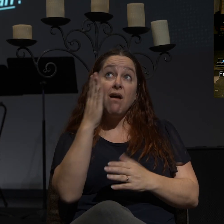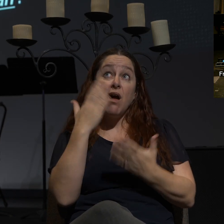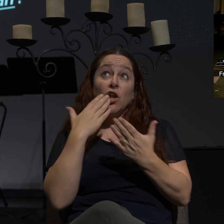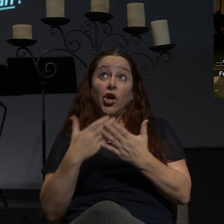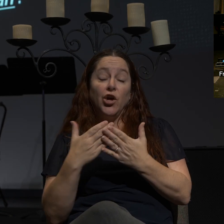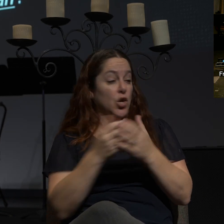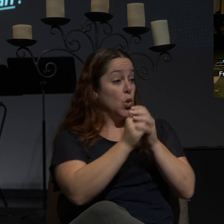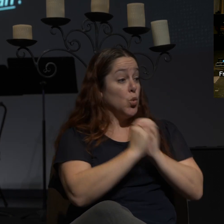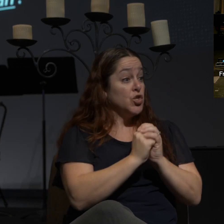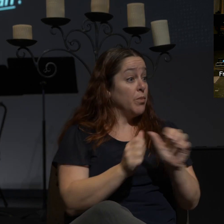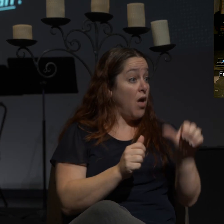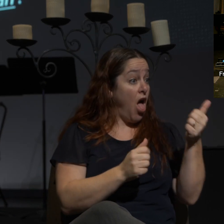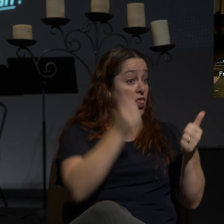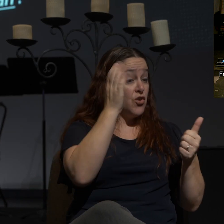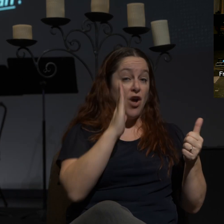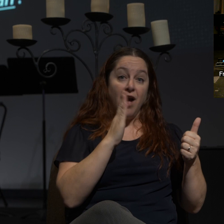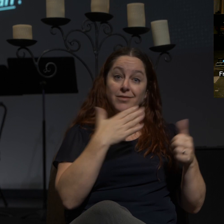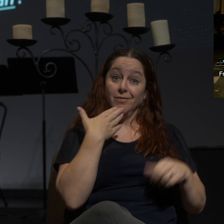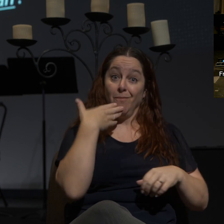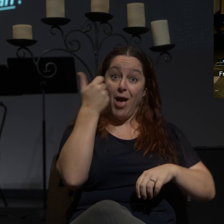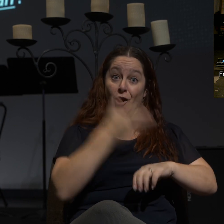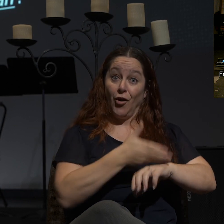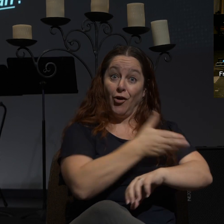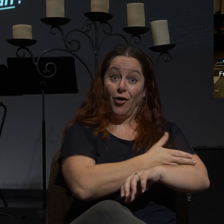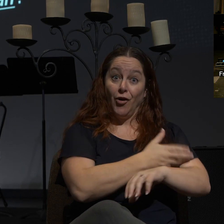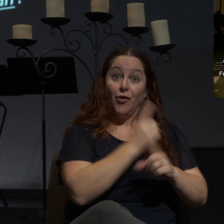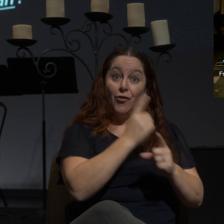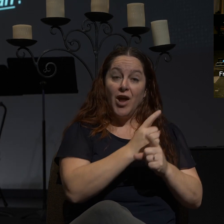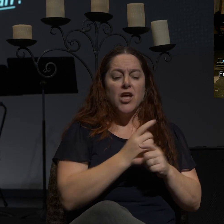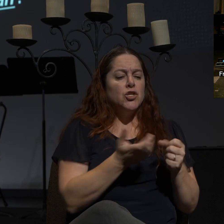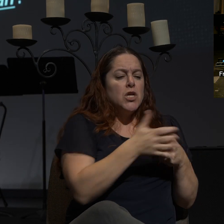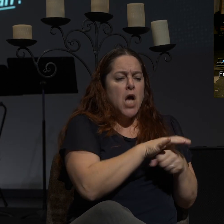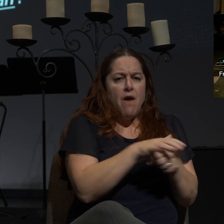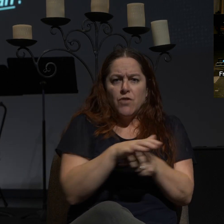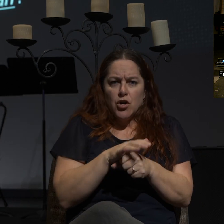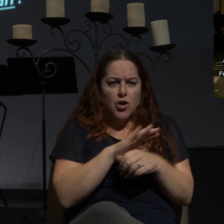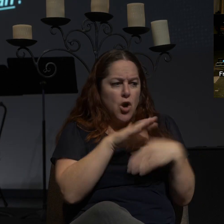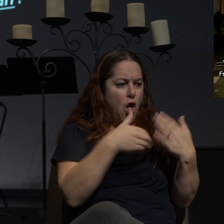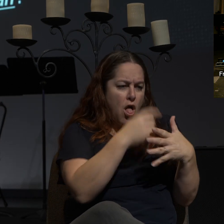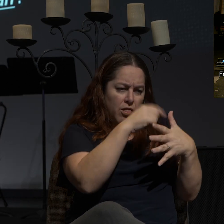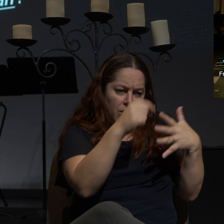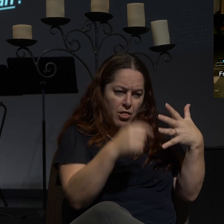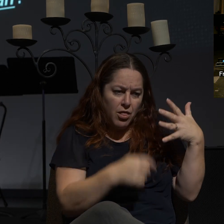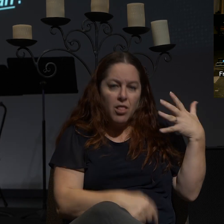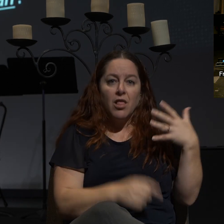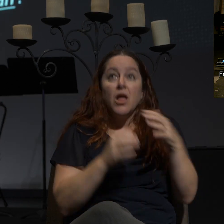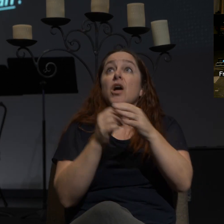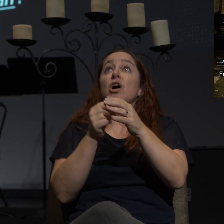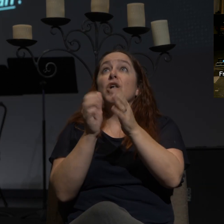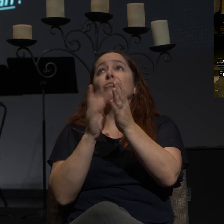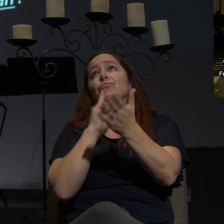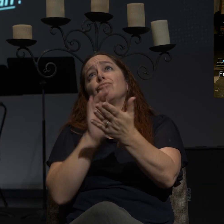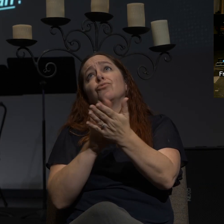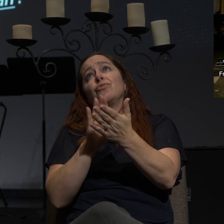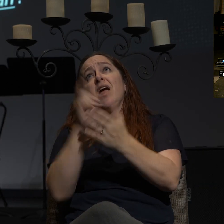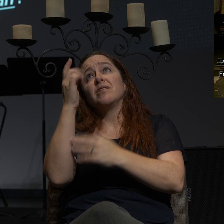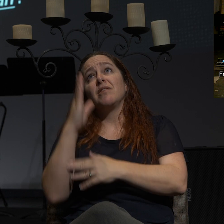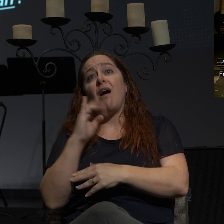good, worshiping other gods might even be better. So to cover all their bases, praise the God of